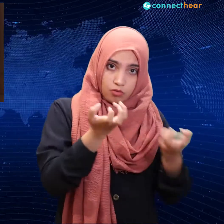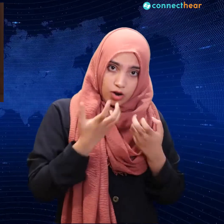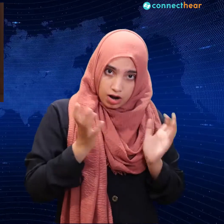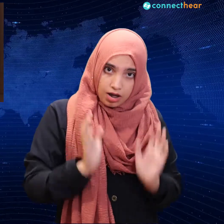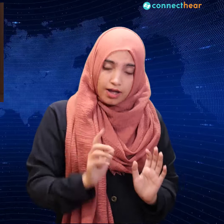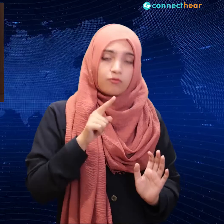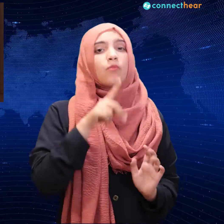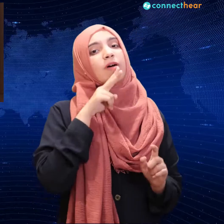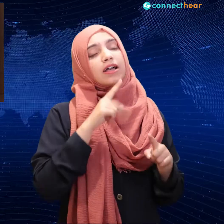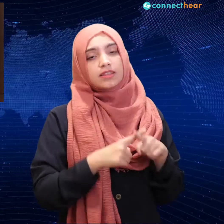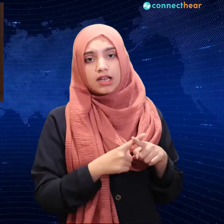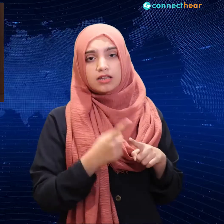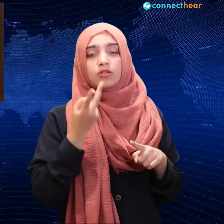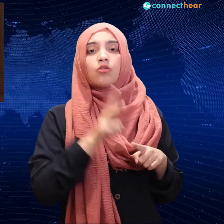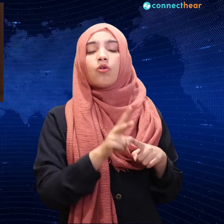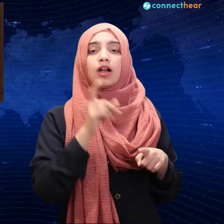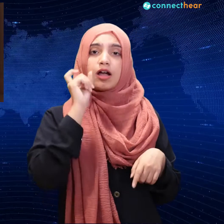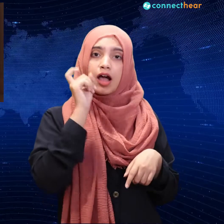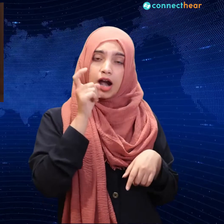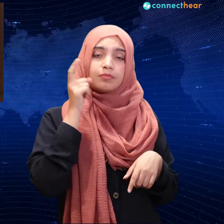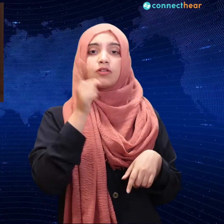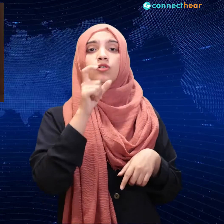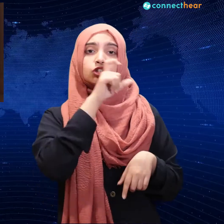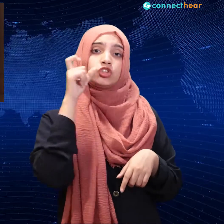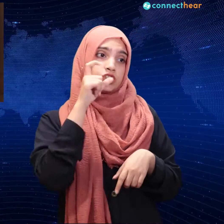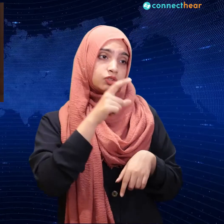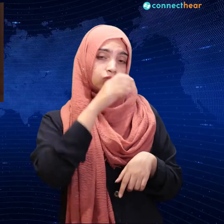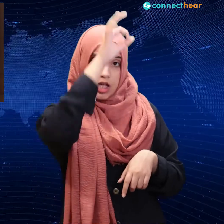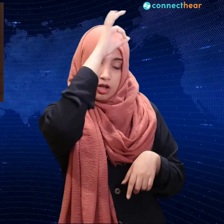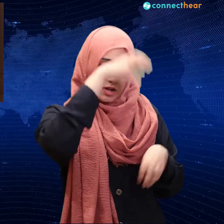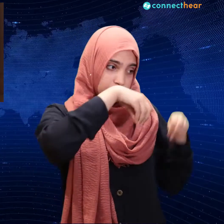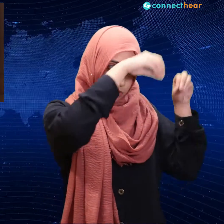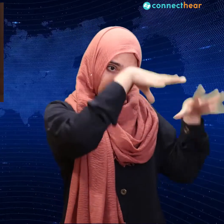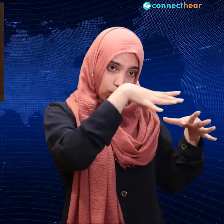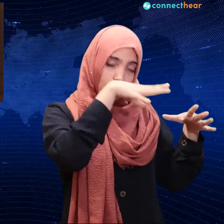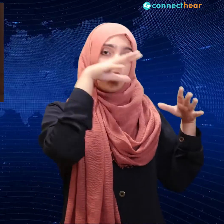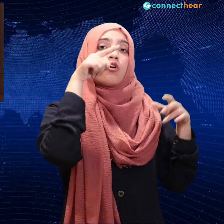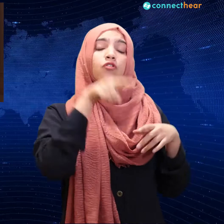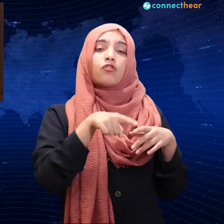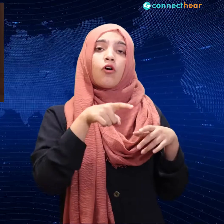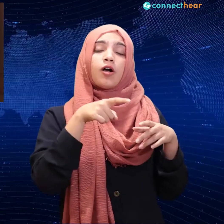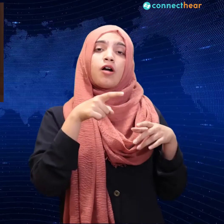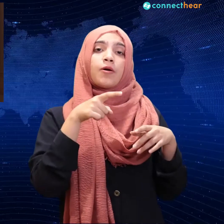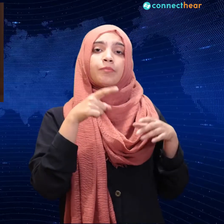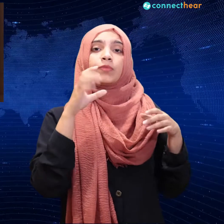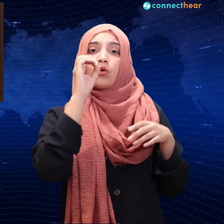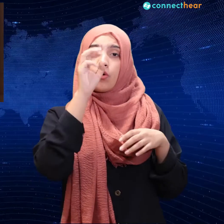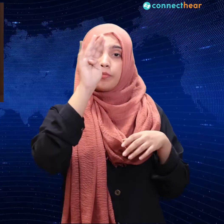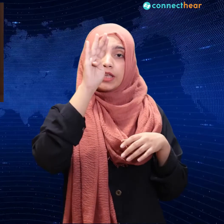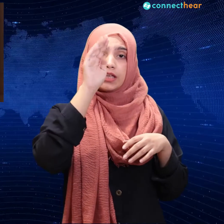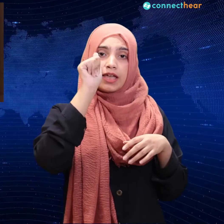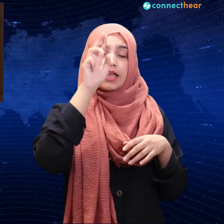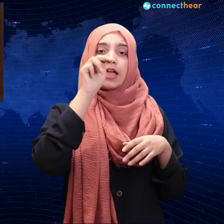in 2010, he went over to the US. He tried to tell President Obama that you are not going to have a